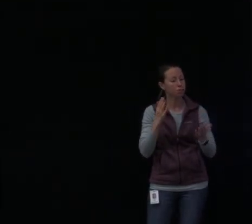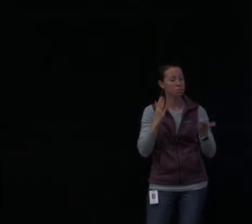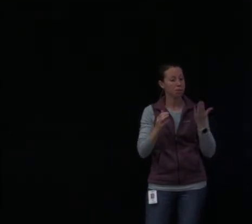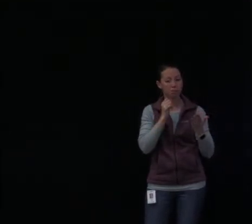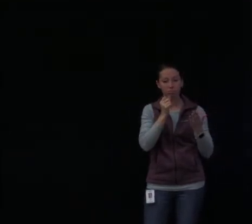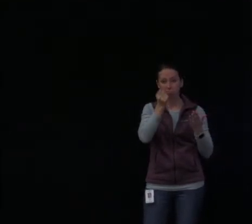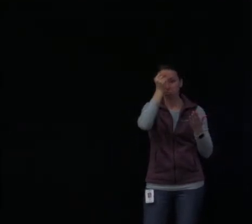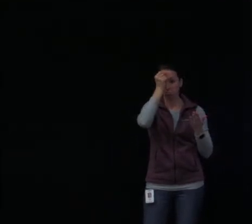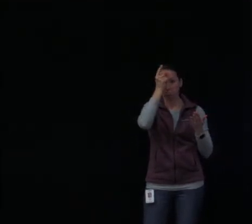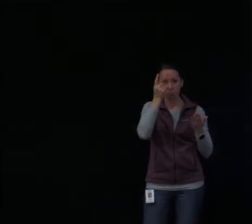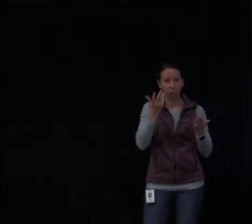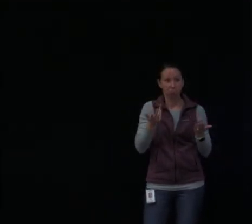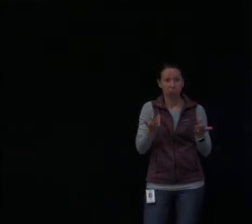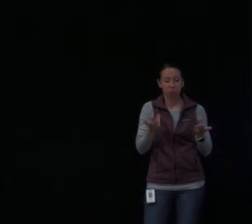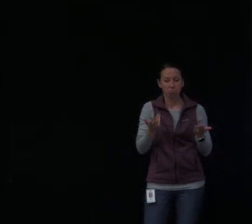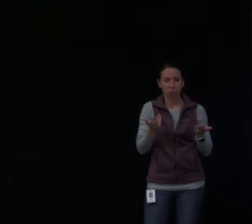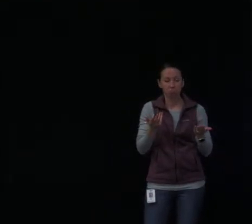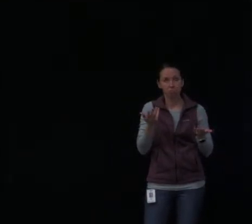good